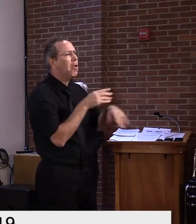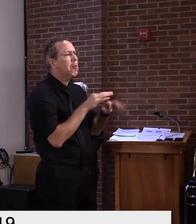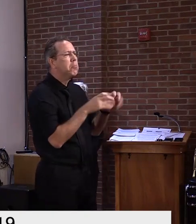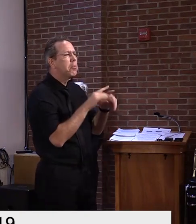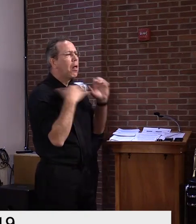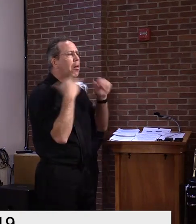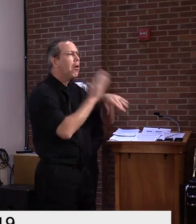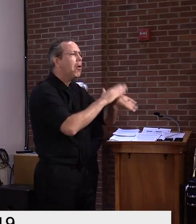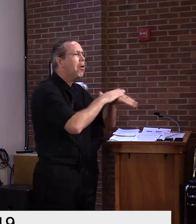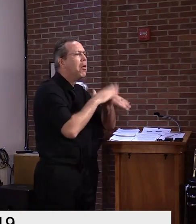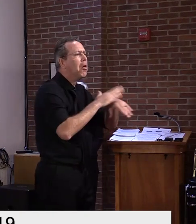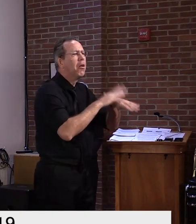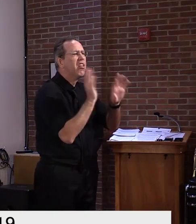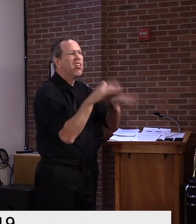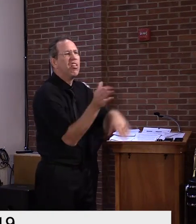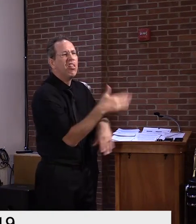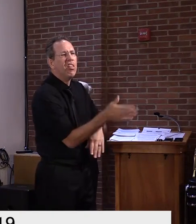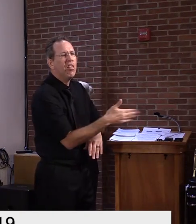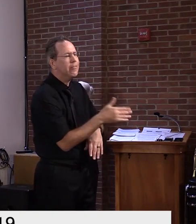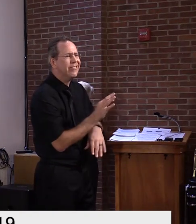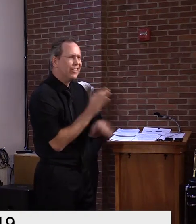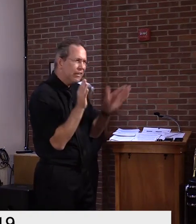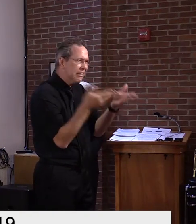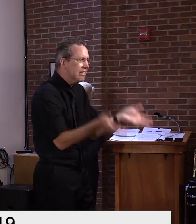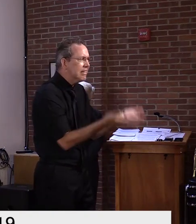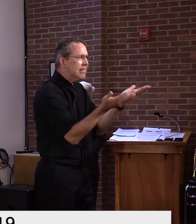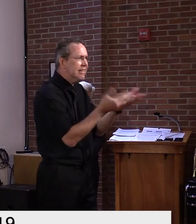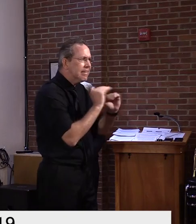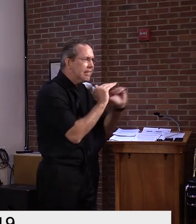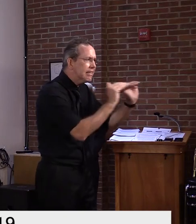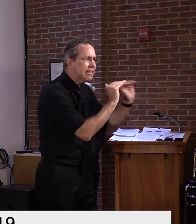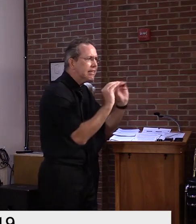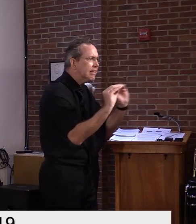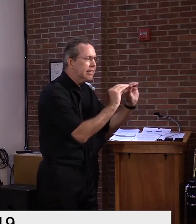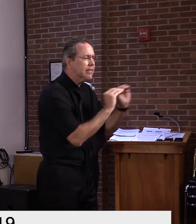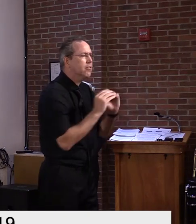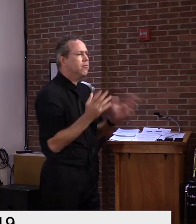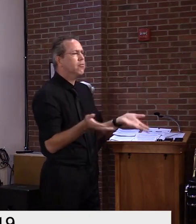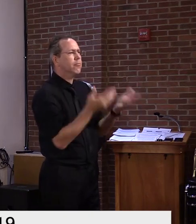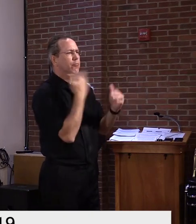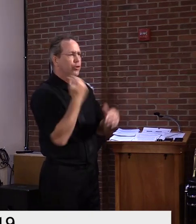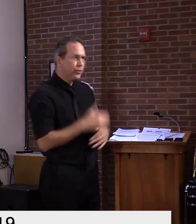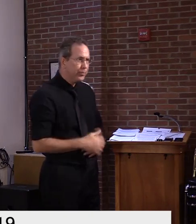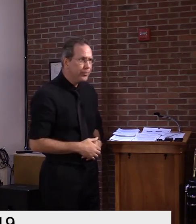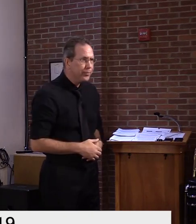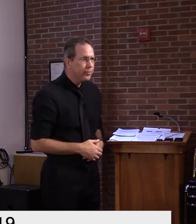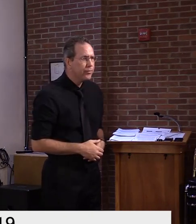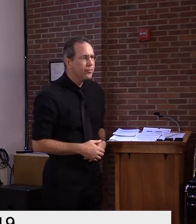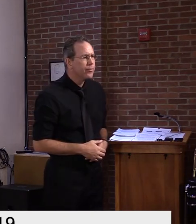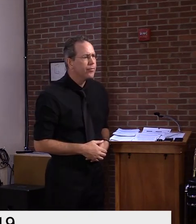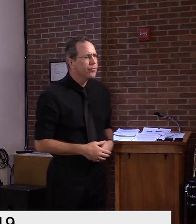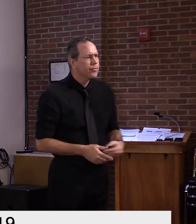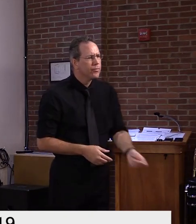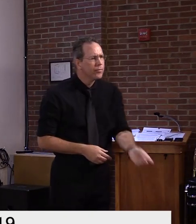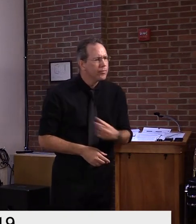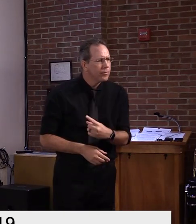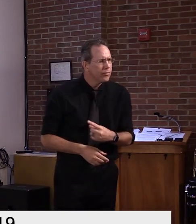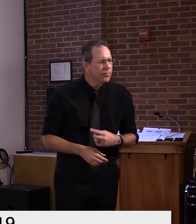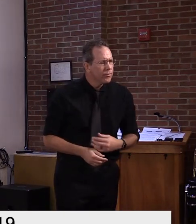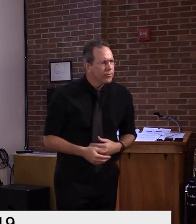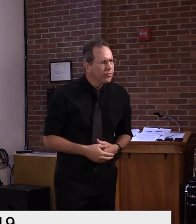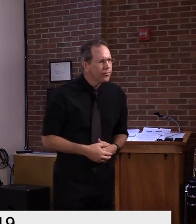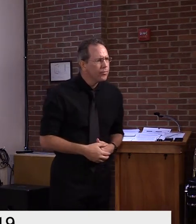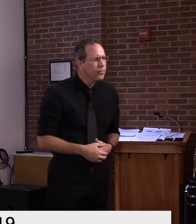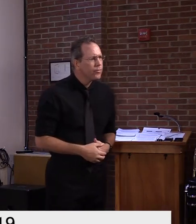What would you like to see for Vermont specifically? Say a larger staff, a larger department,